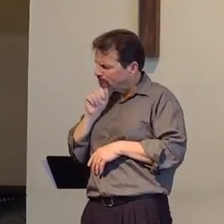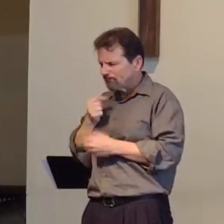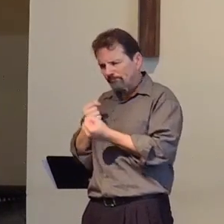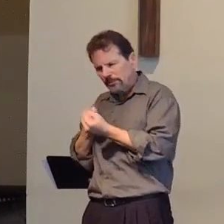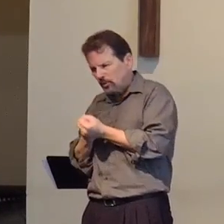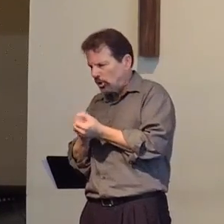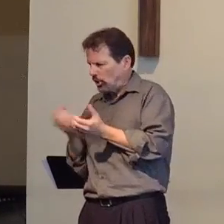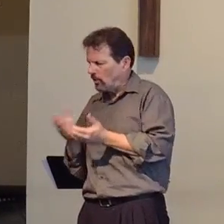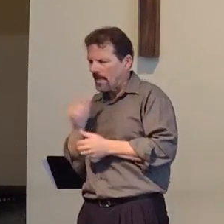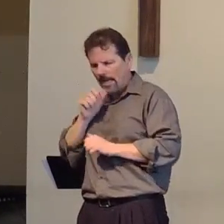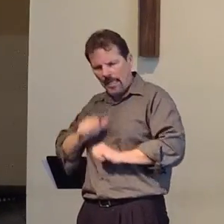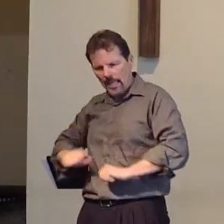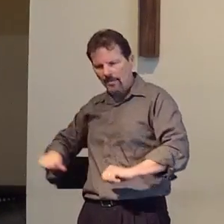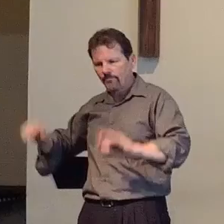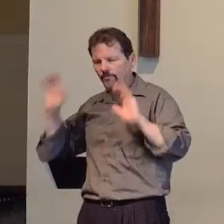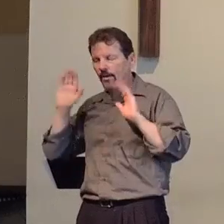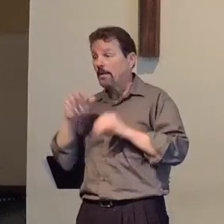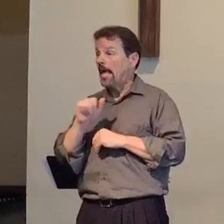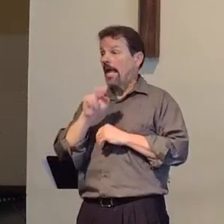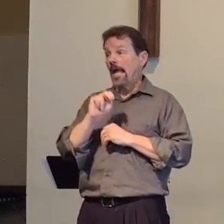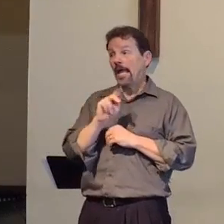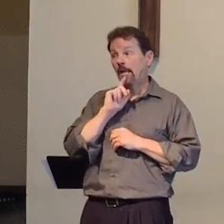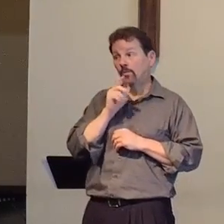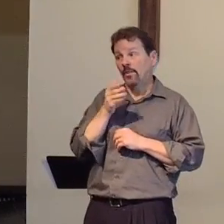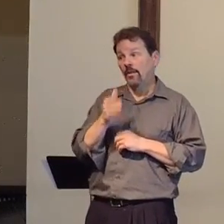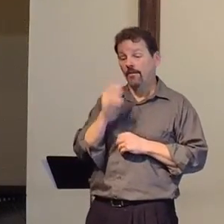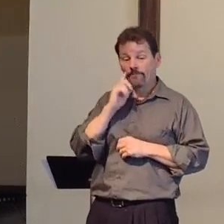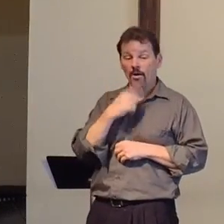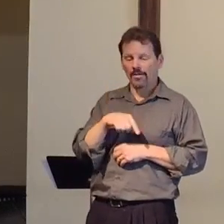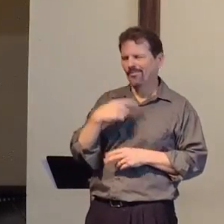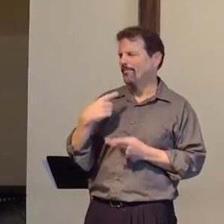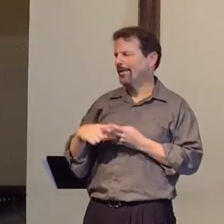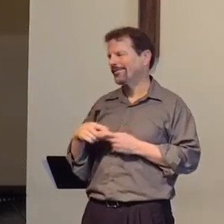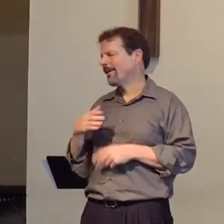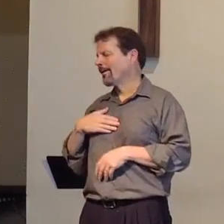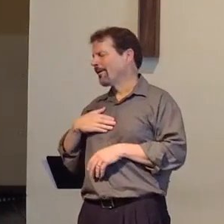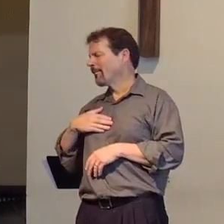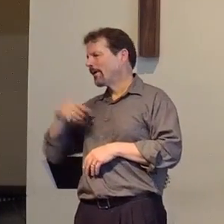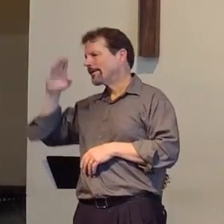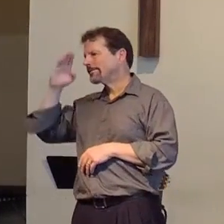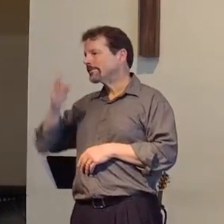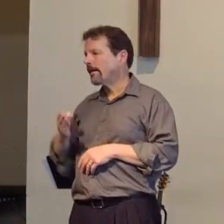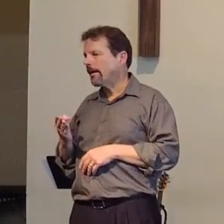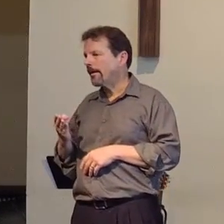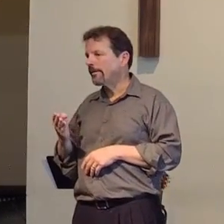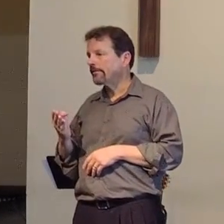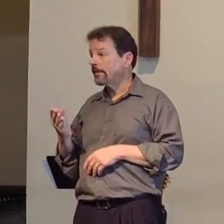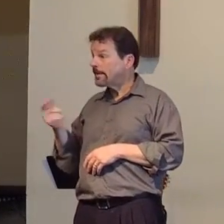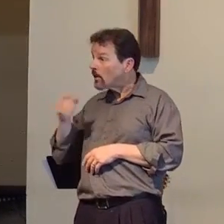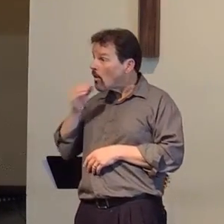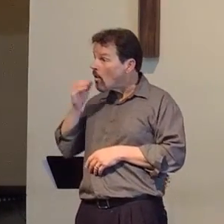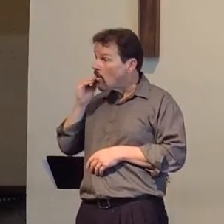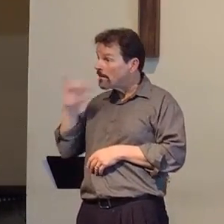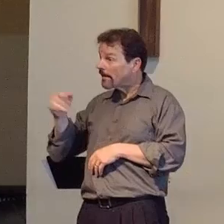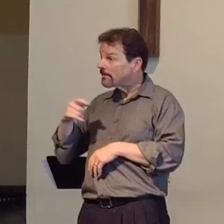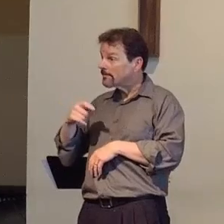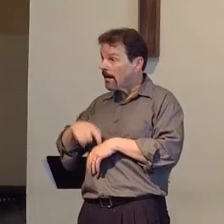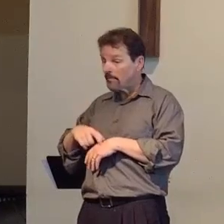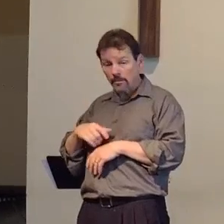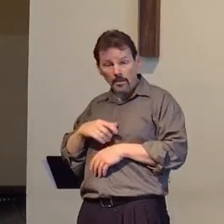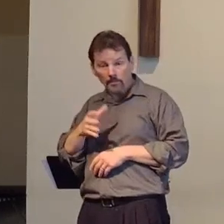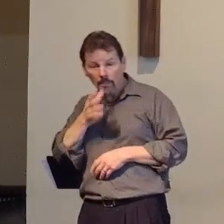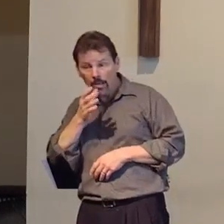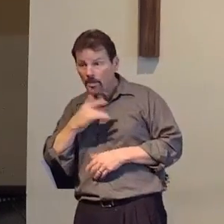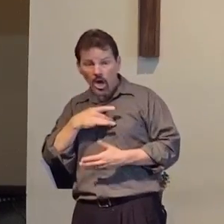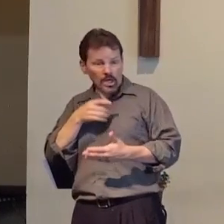just that was she there for us, but she was also there for Elliot, because poor kid, he's at home, has no idea what's going on, so stressed out. I can't